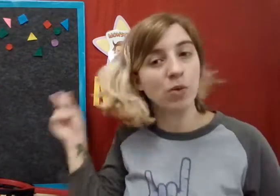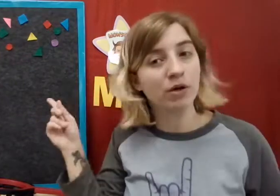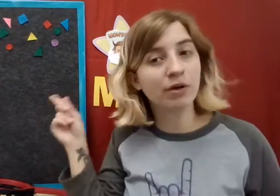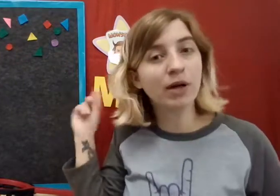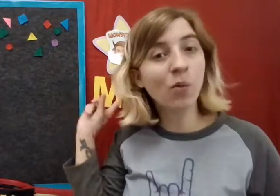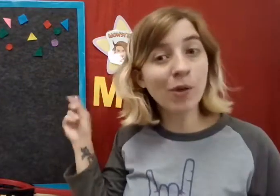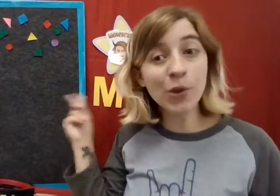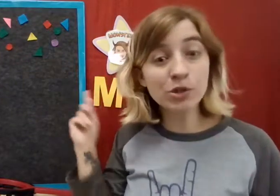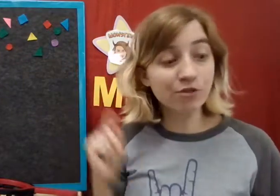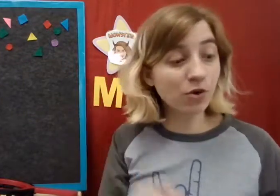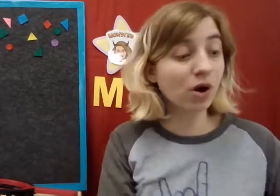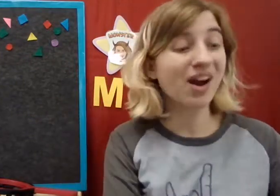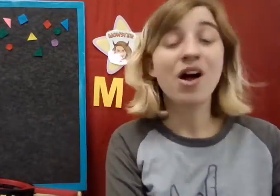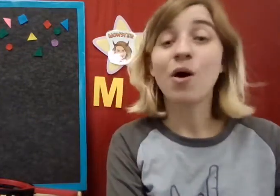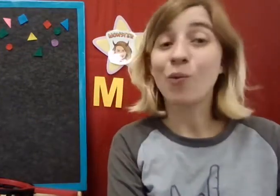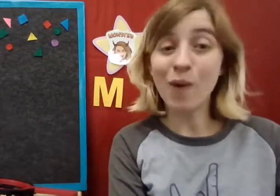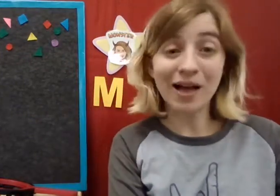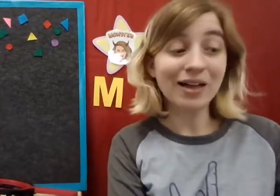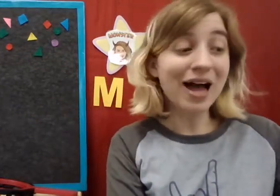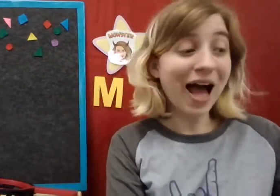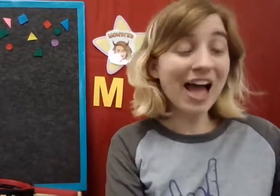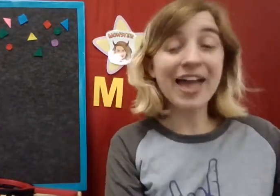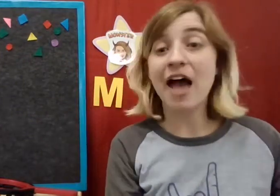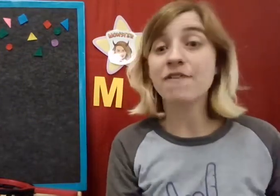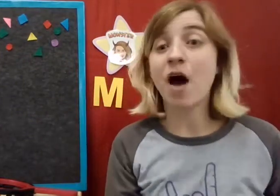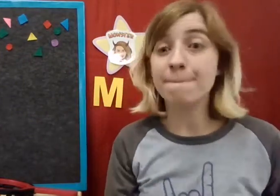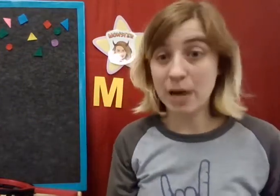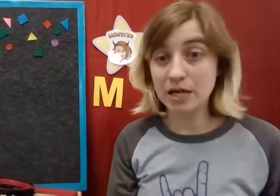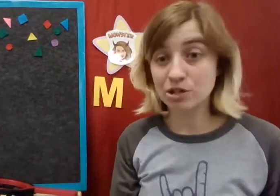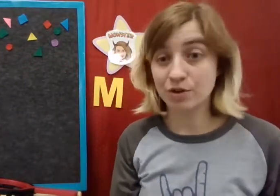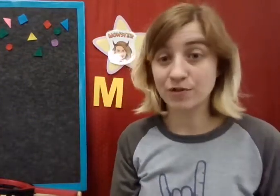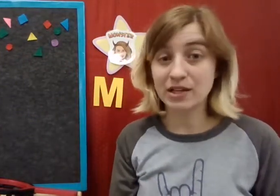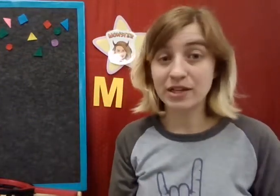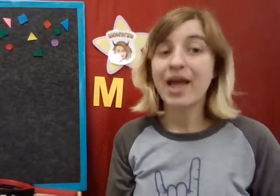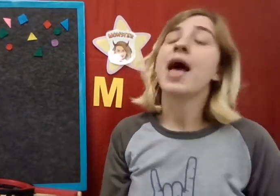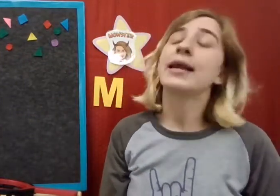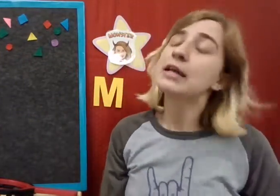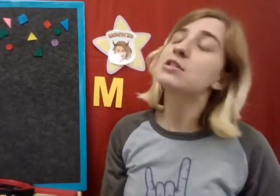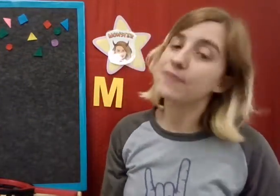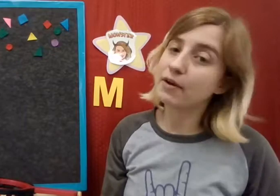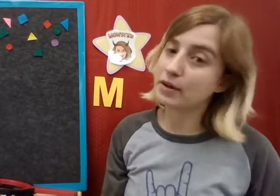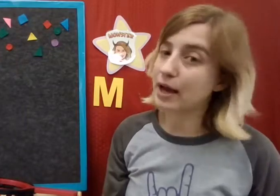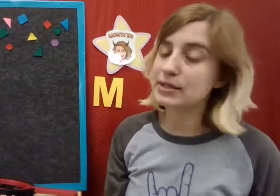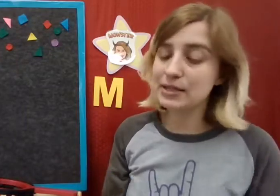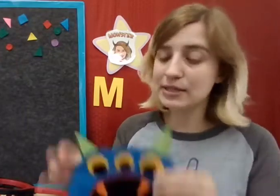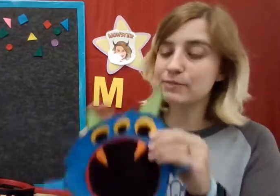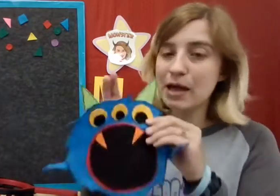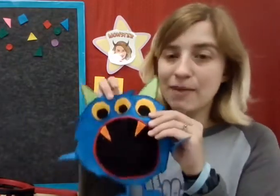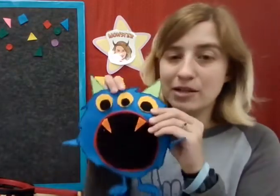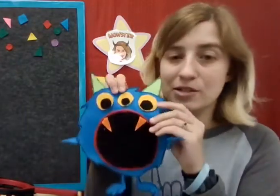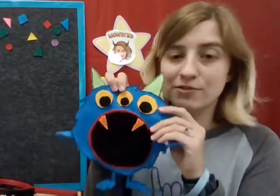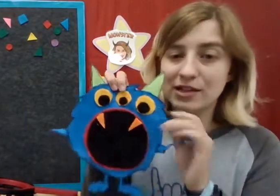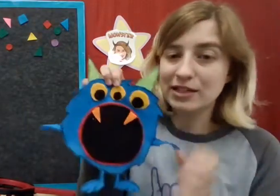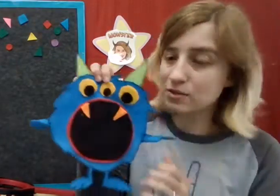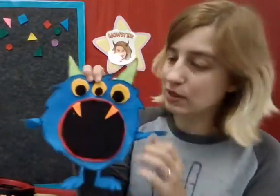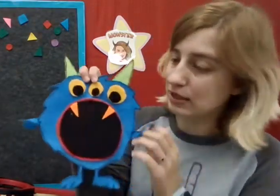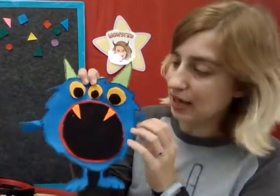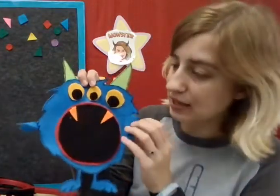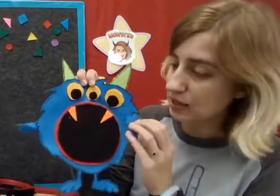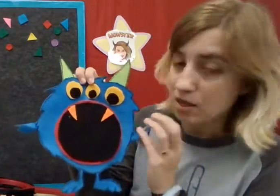wondering what those are for. Well, I have a monster friend, and he's very nice. This is my monster friend. He's really nice. But